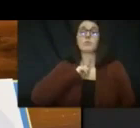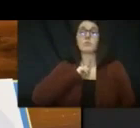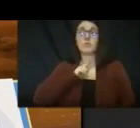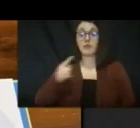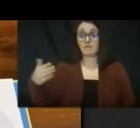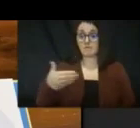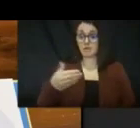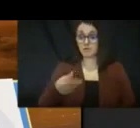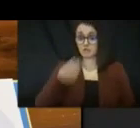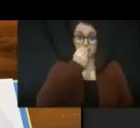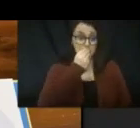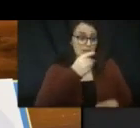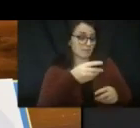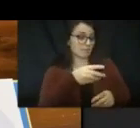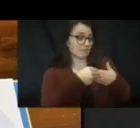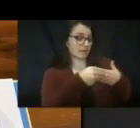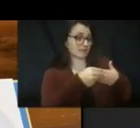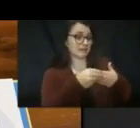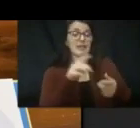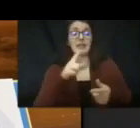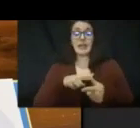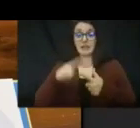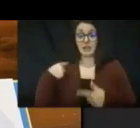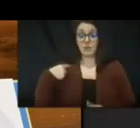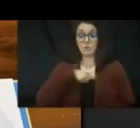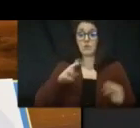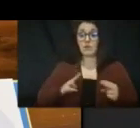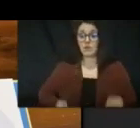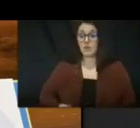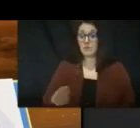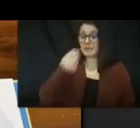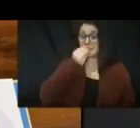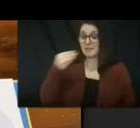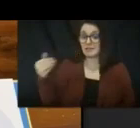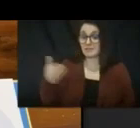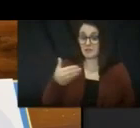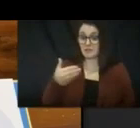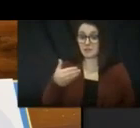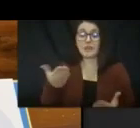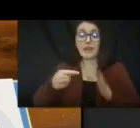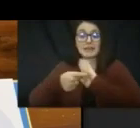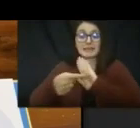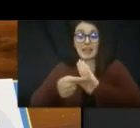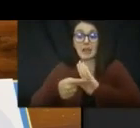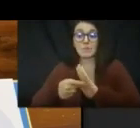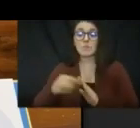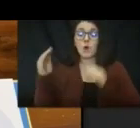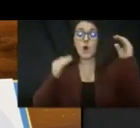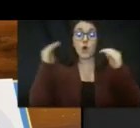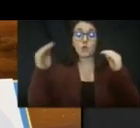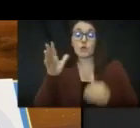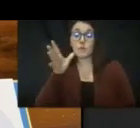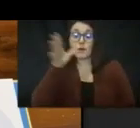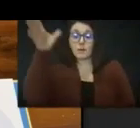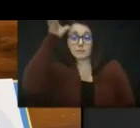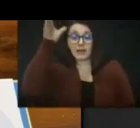them and we eat the fish. When birds eat their young, the chicks eat microplastics the mothers may have